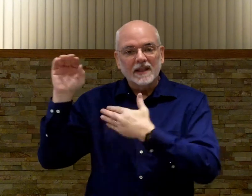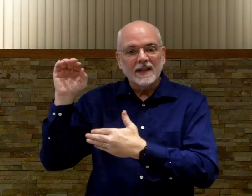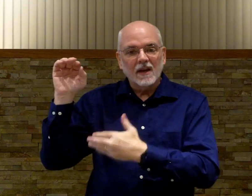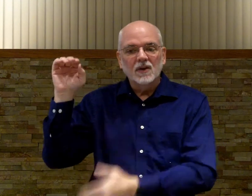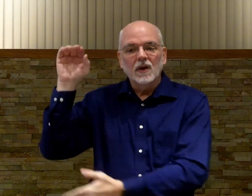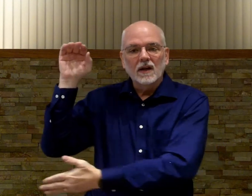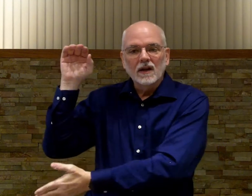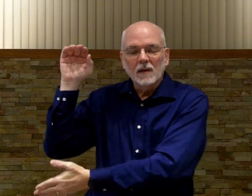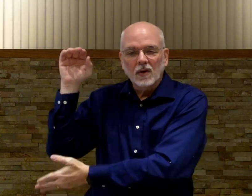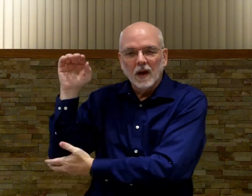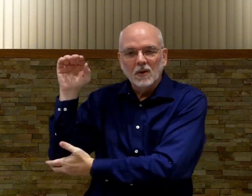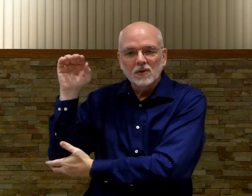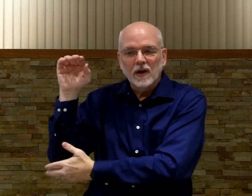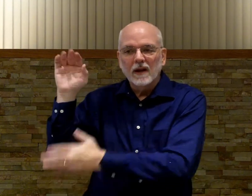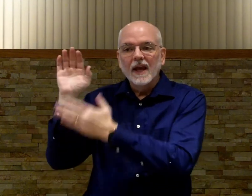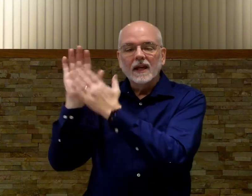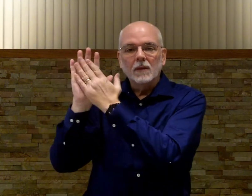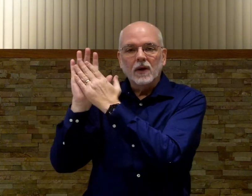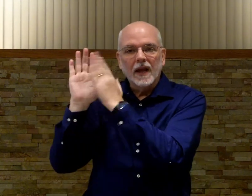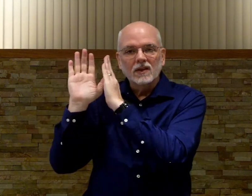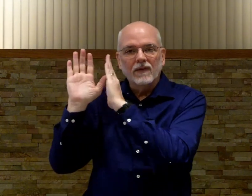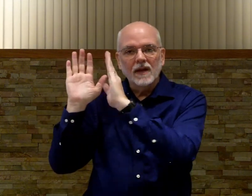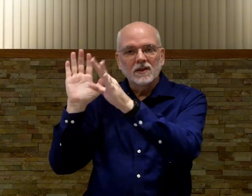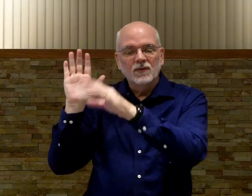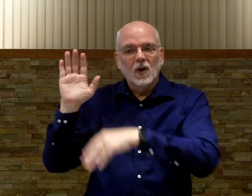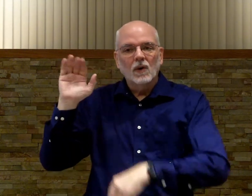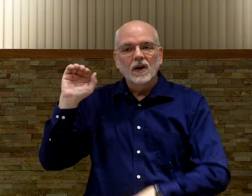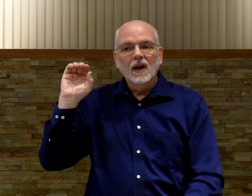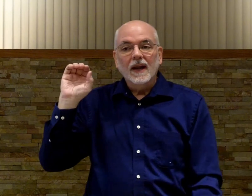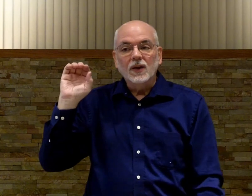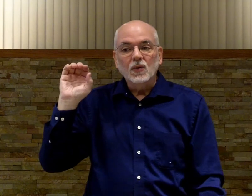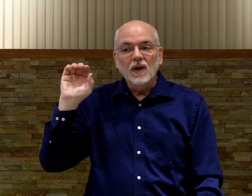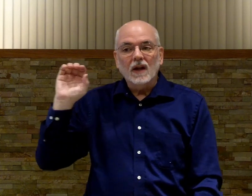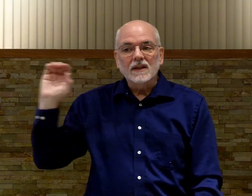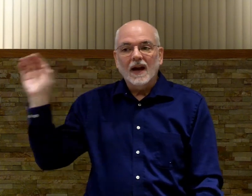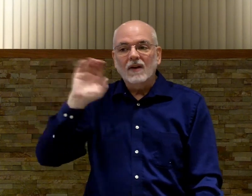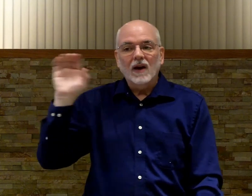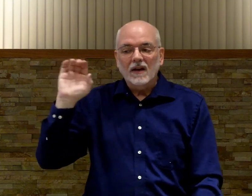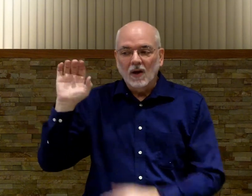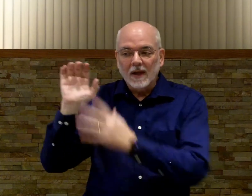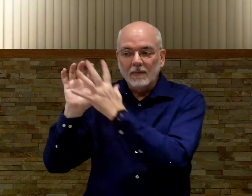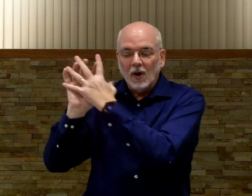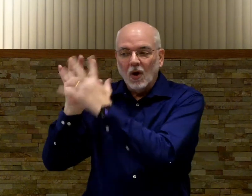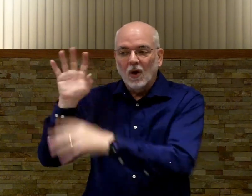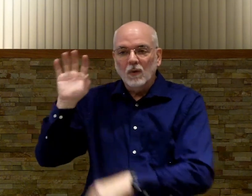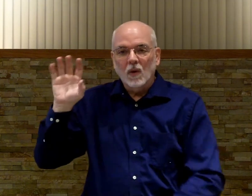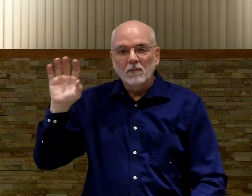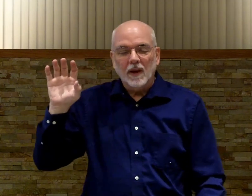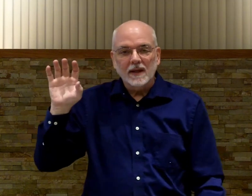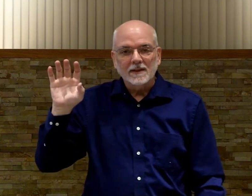this is how you do it. Keep your elbows straight. Keep your hands facing forward. Do not skywrite. You know, keep it all in one place.